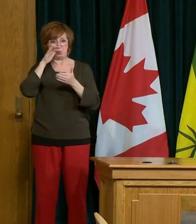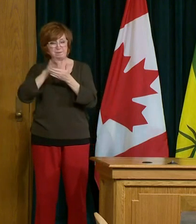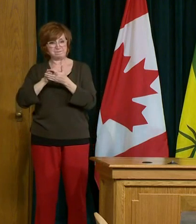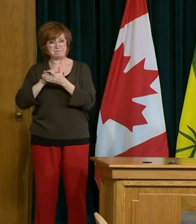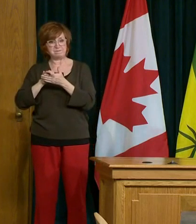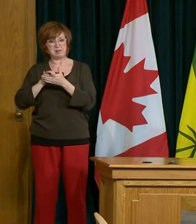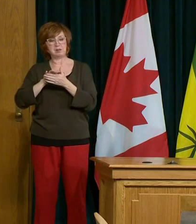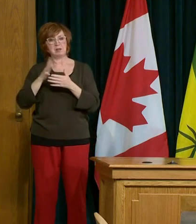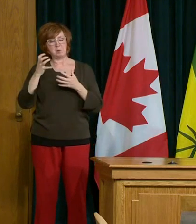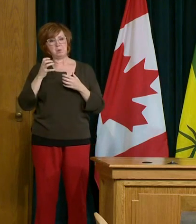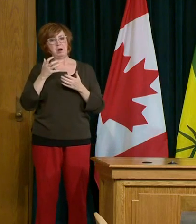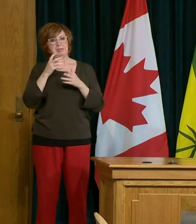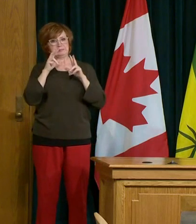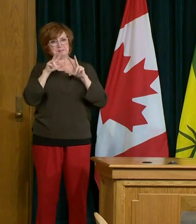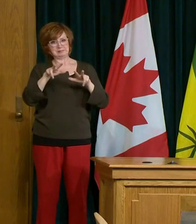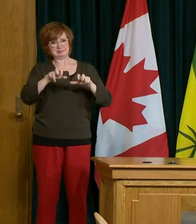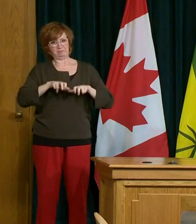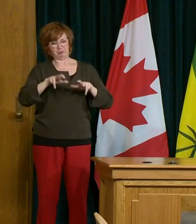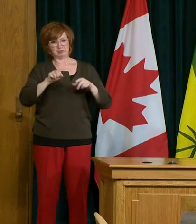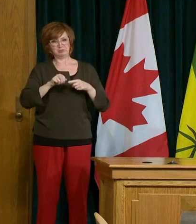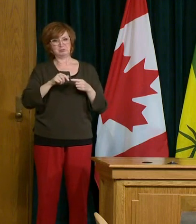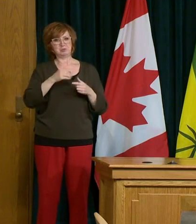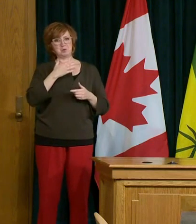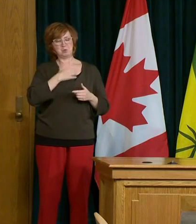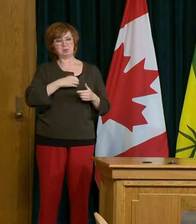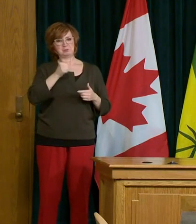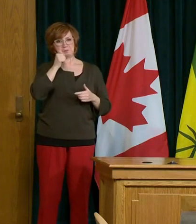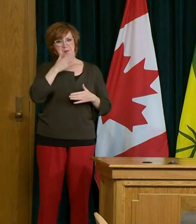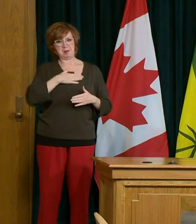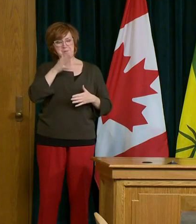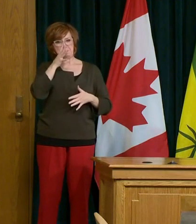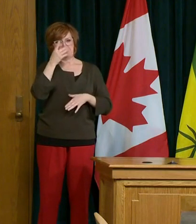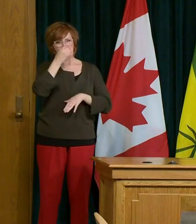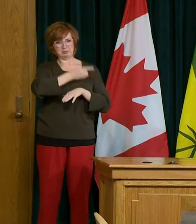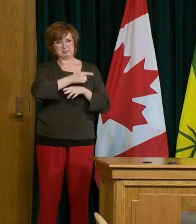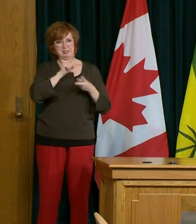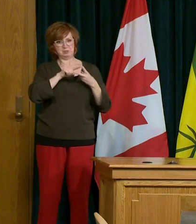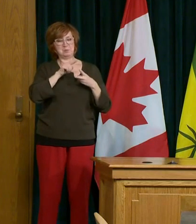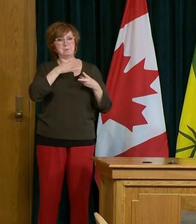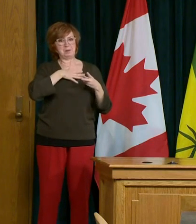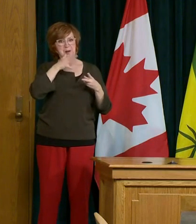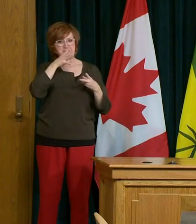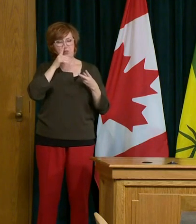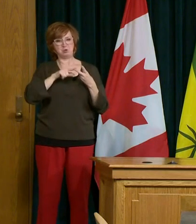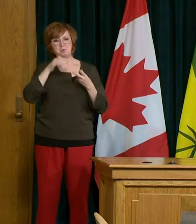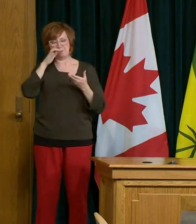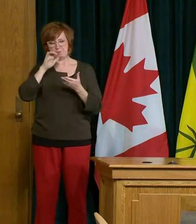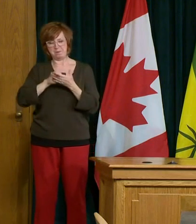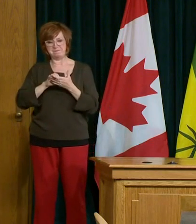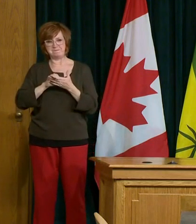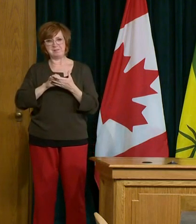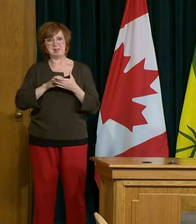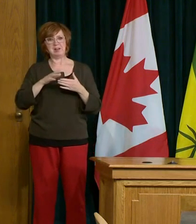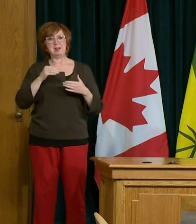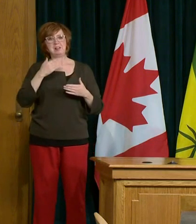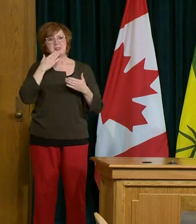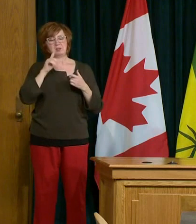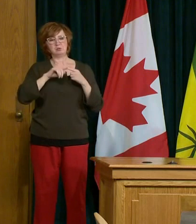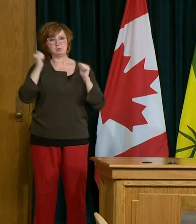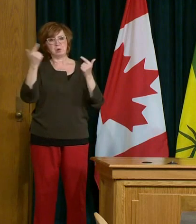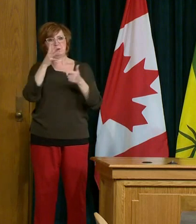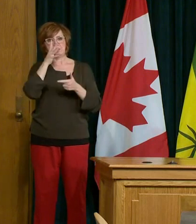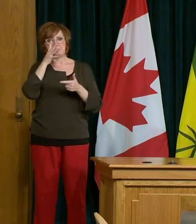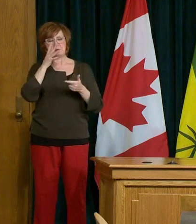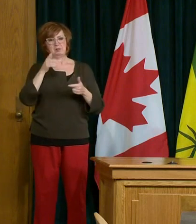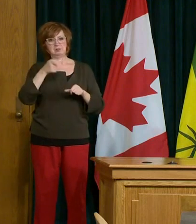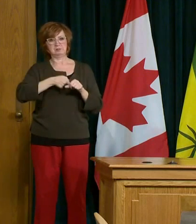very selfish opportunity to wish both of them a very happy Mother's Day. And to the rest of the mothers in this province, I would just say thank you.